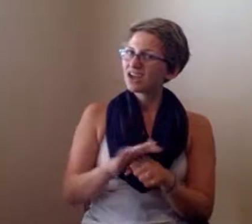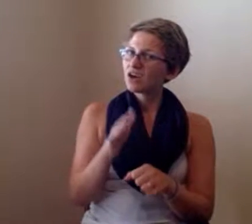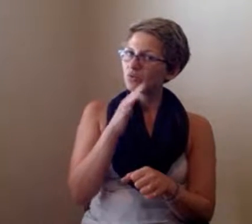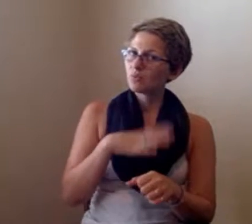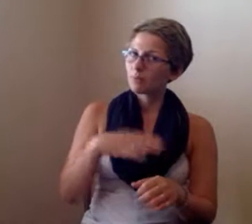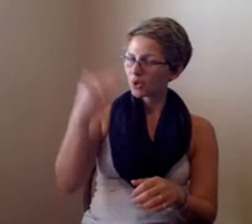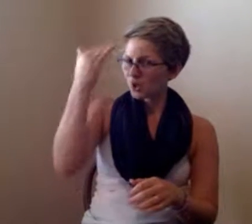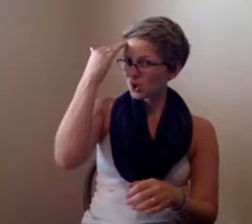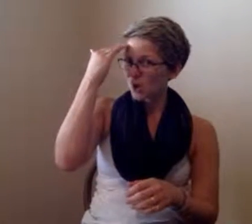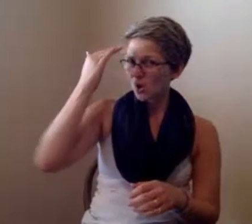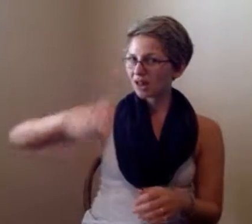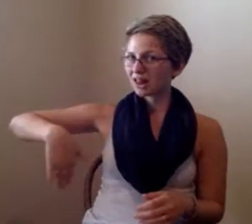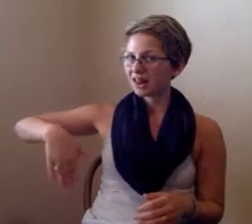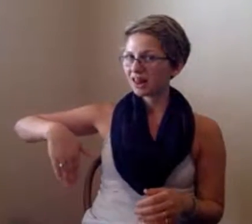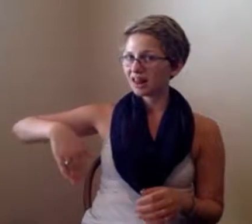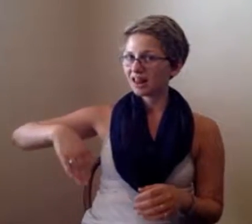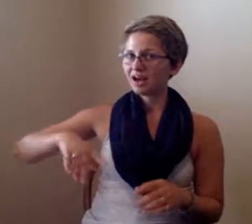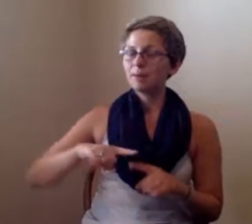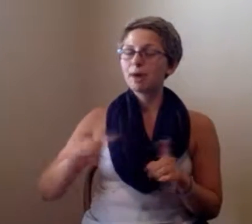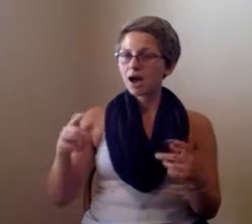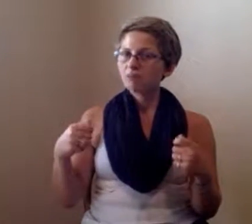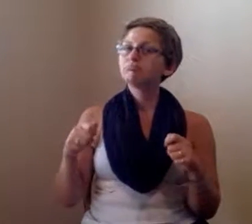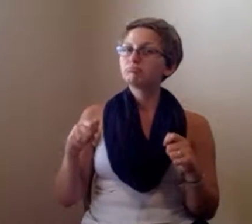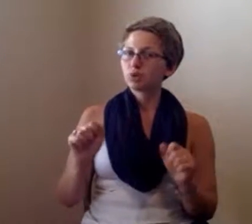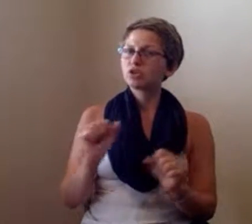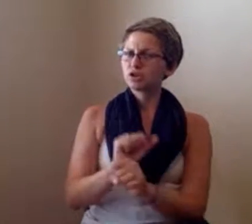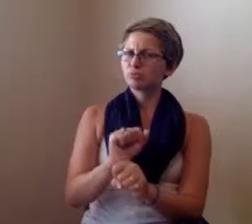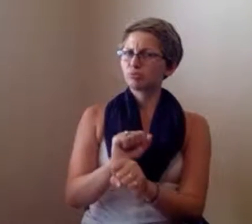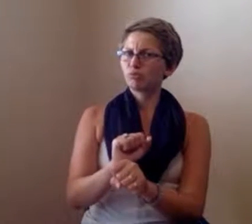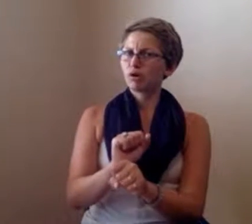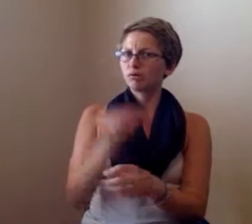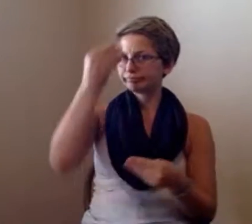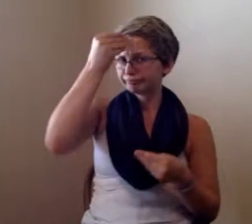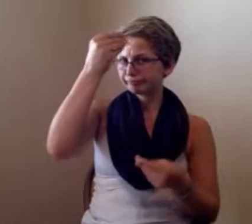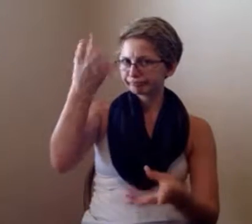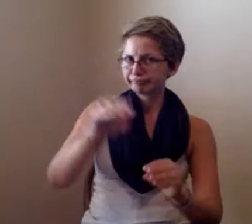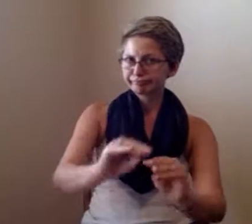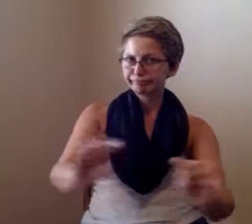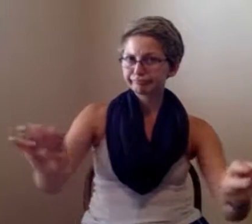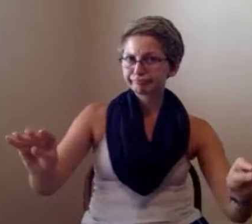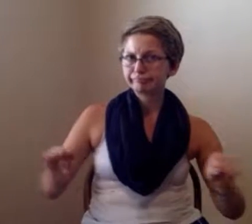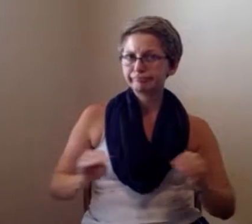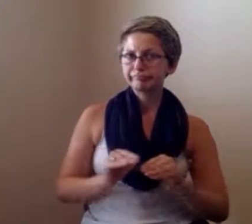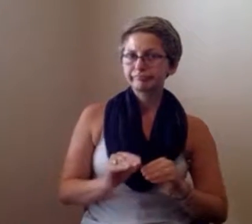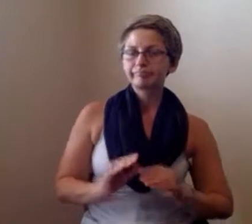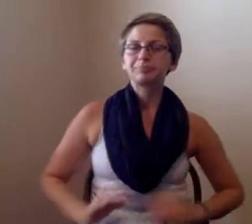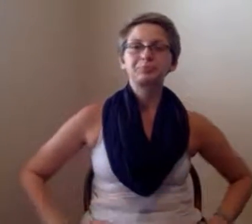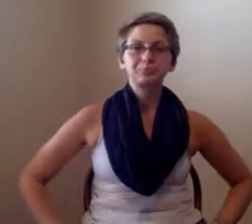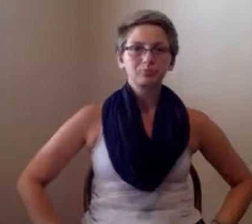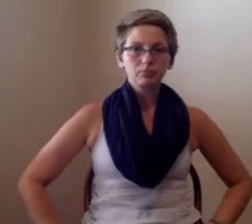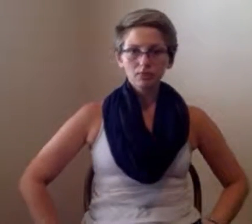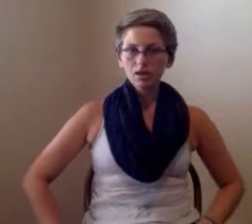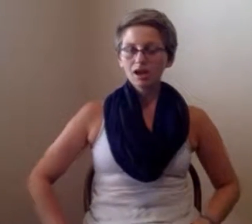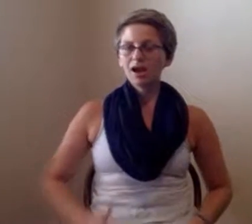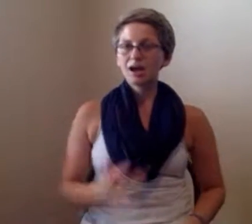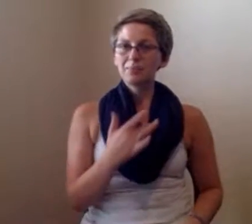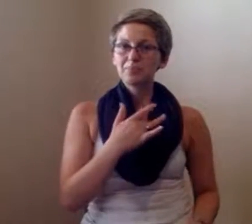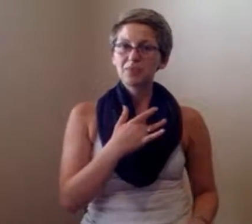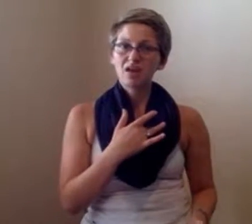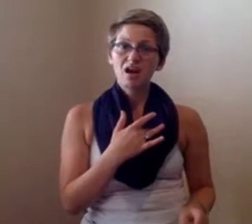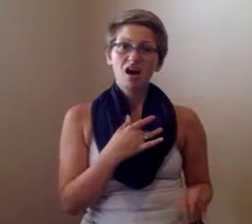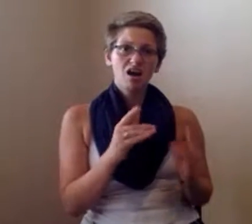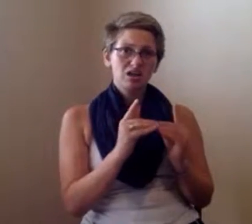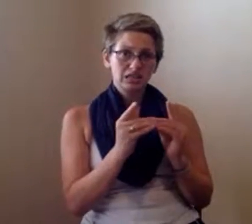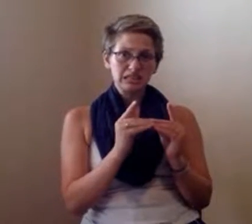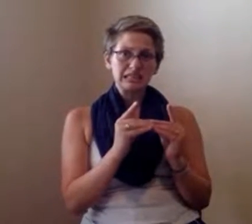ask, how is it #1? Cardiovascular disease encompasses heart attack and stroke because they go